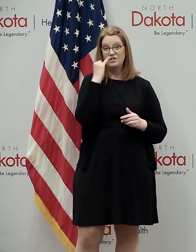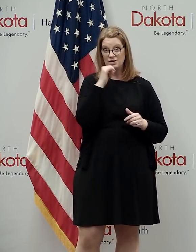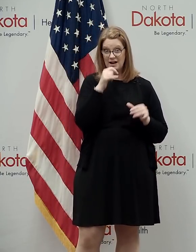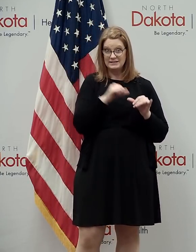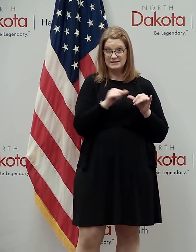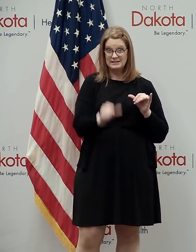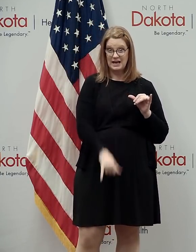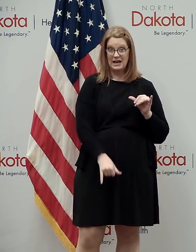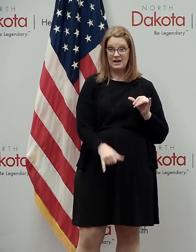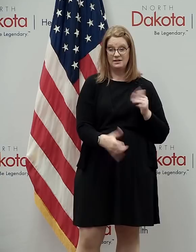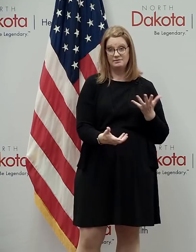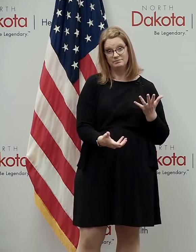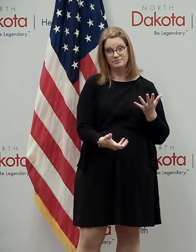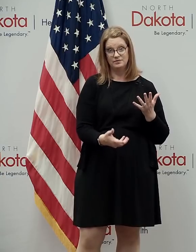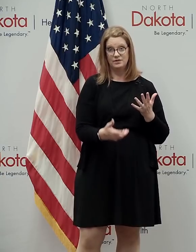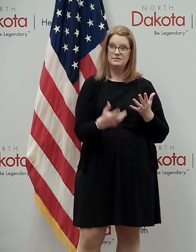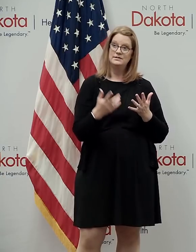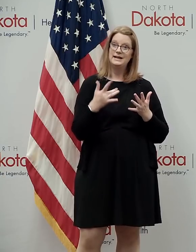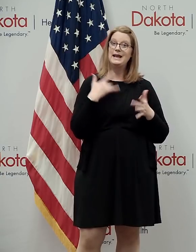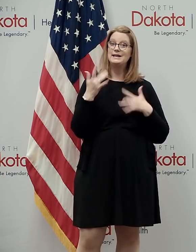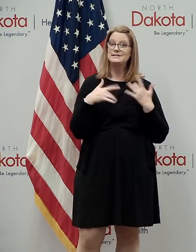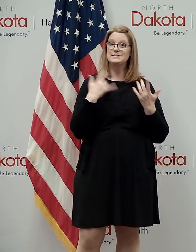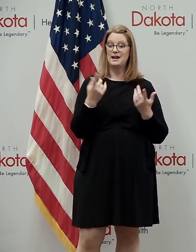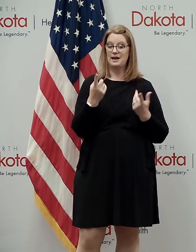for what I'm sure will be a lively Q&A,